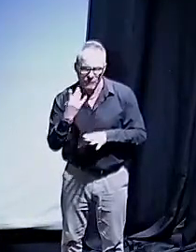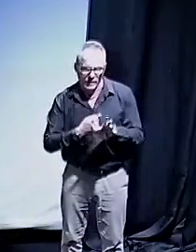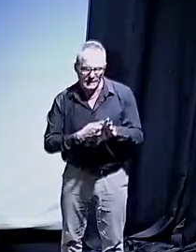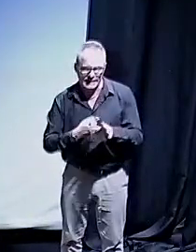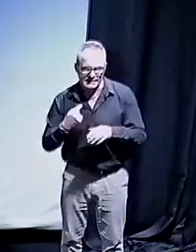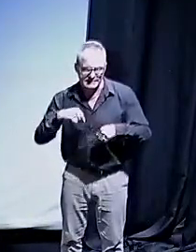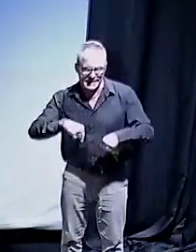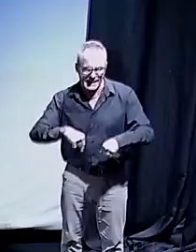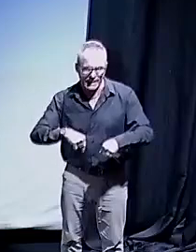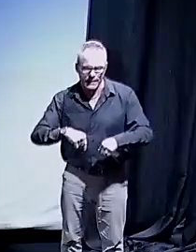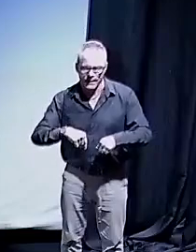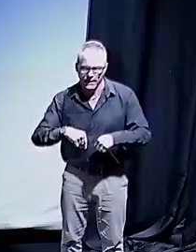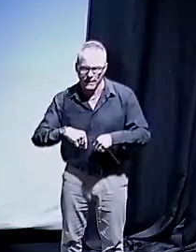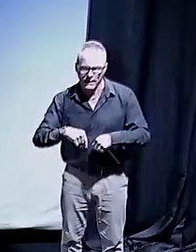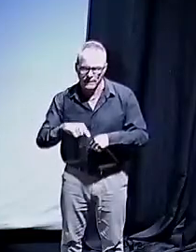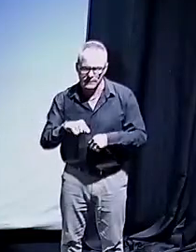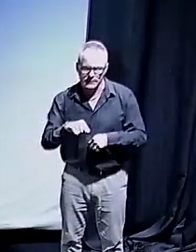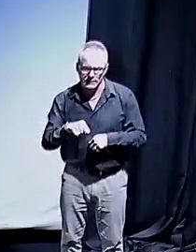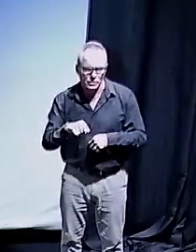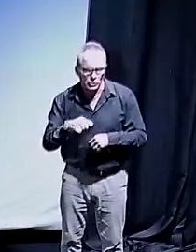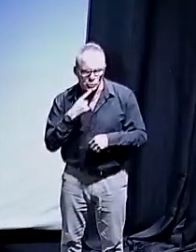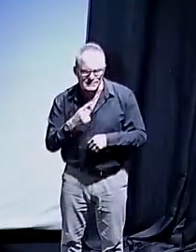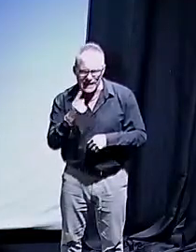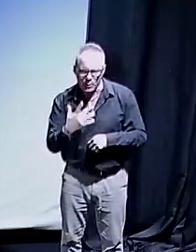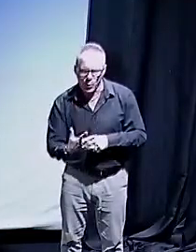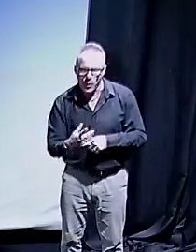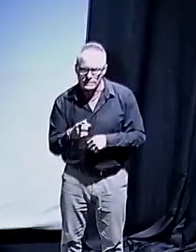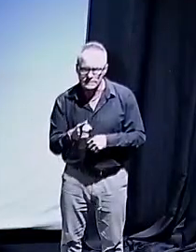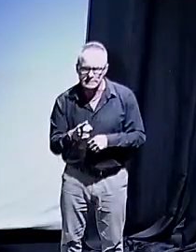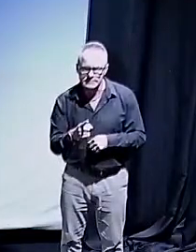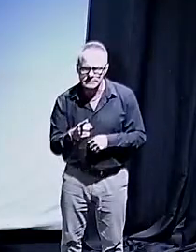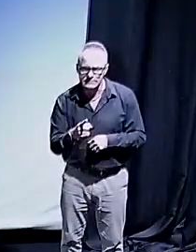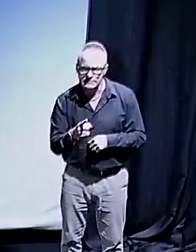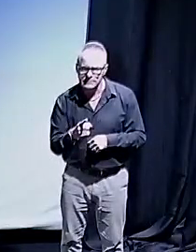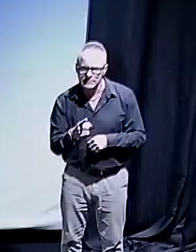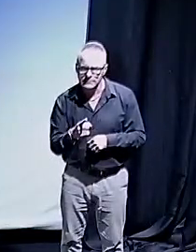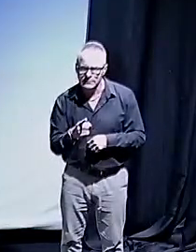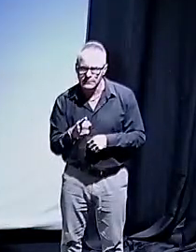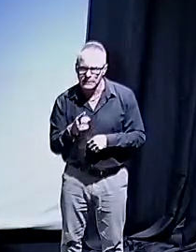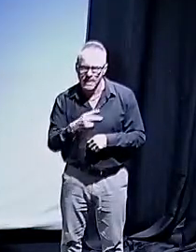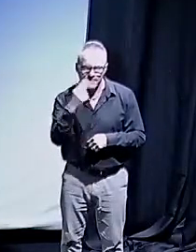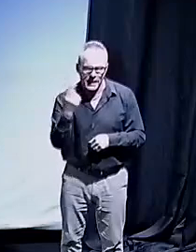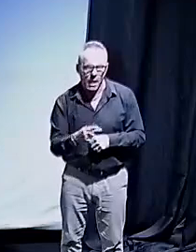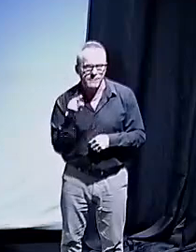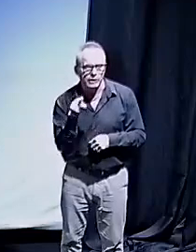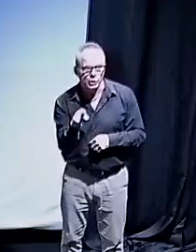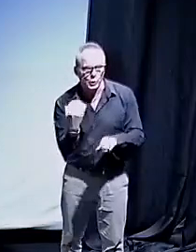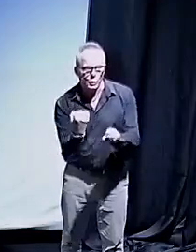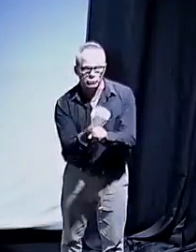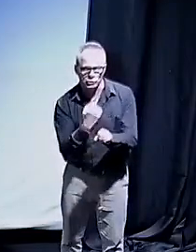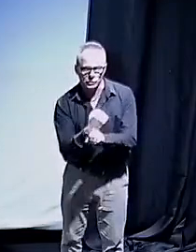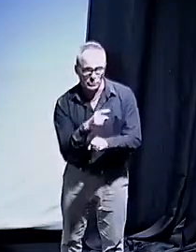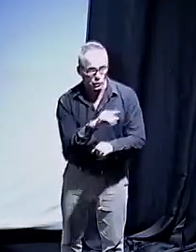only mentioned once, and in very much passing, wonderful phrase, the art you produce,